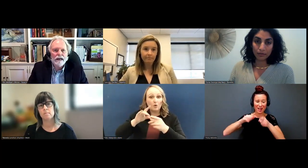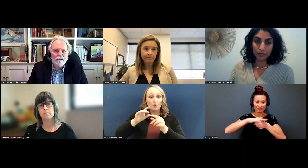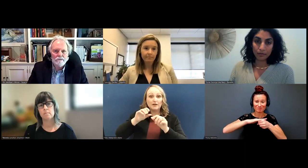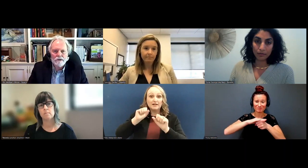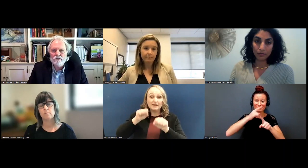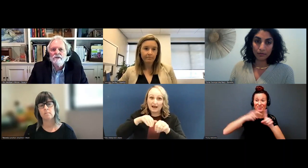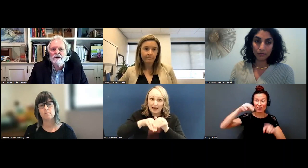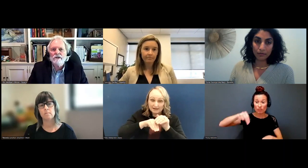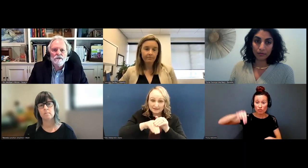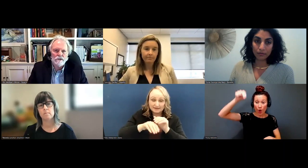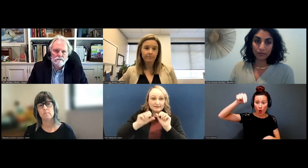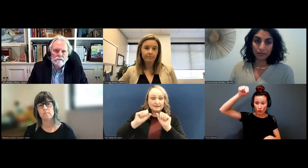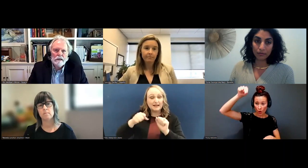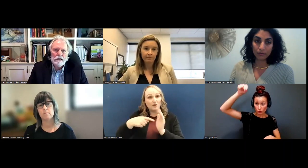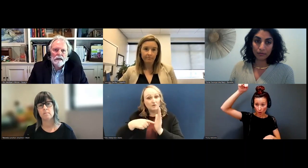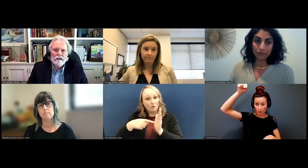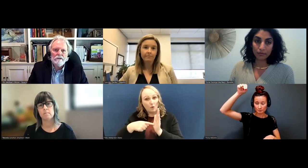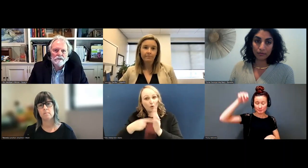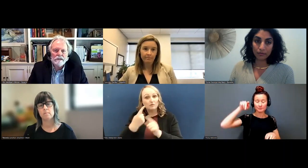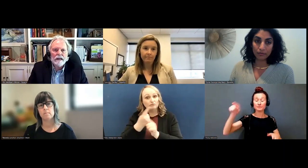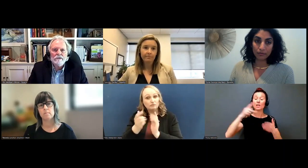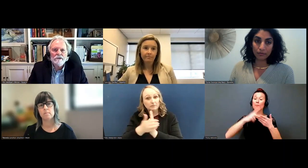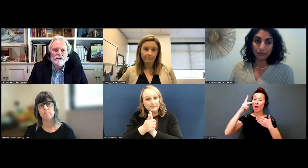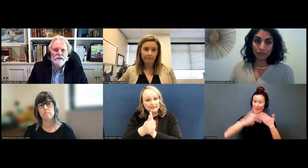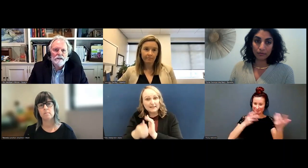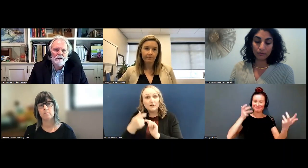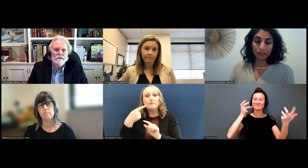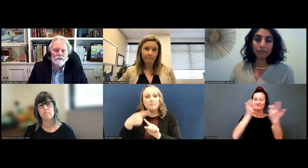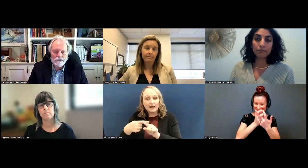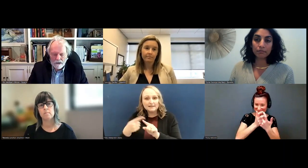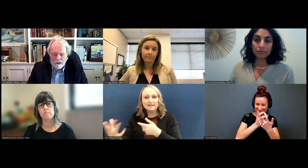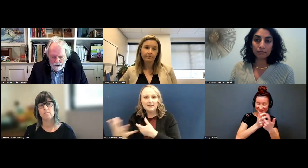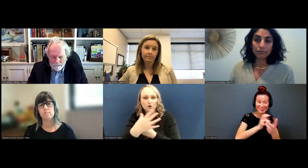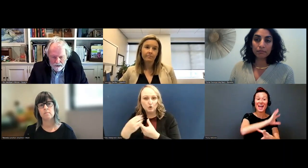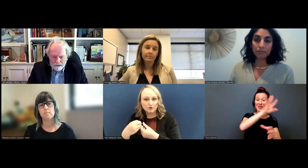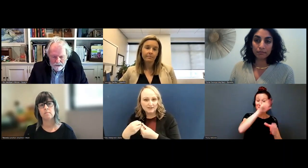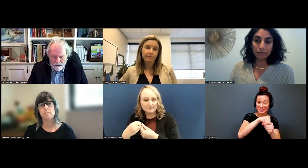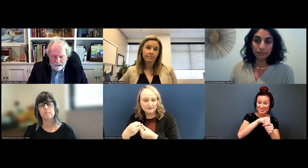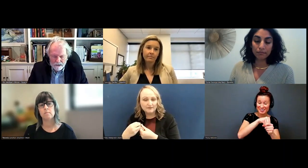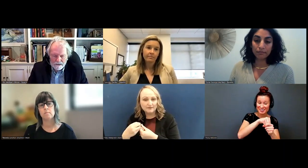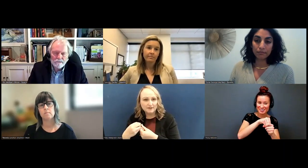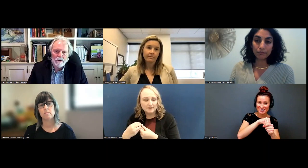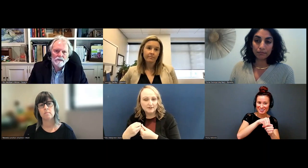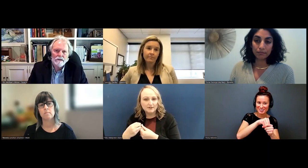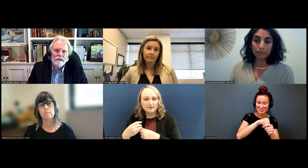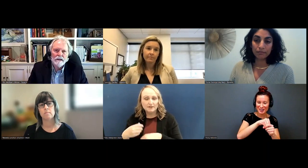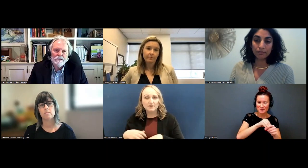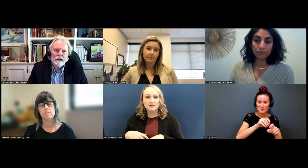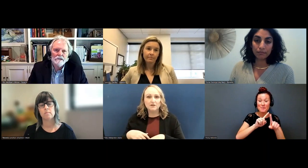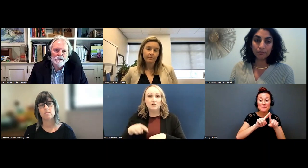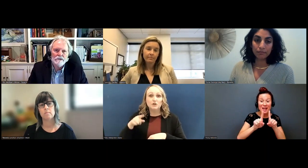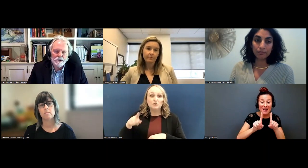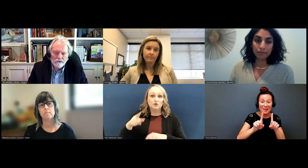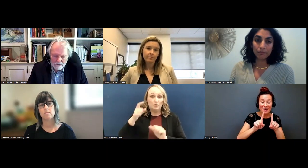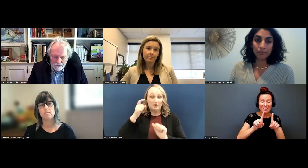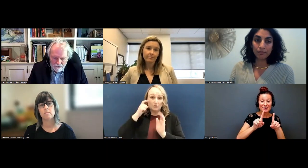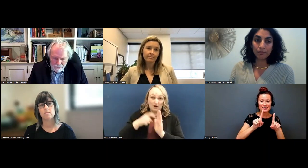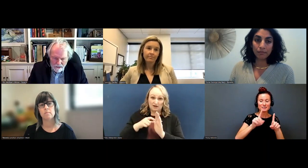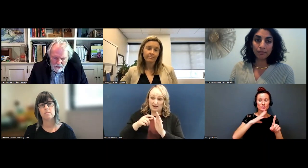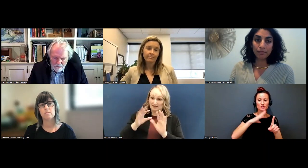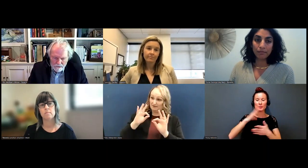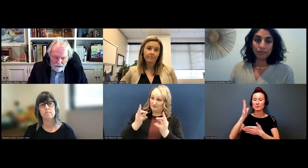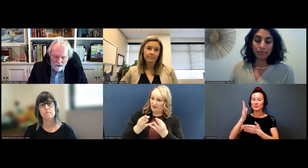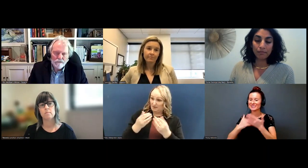and adequate, but also inclusive. And there is language in the agreements about recognizing how to support families with children